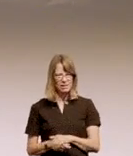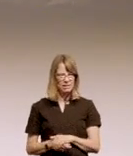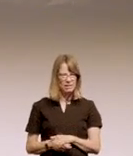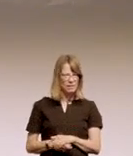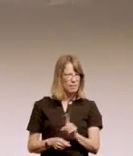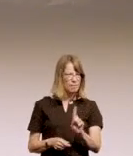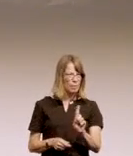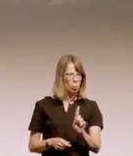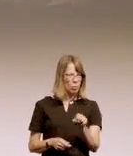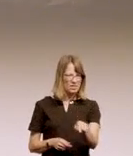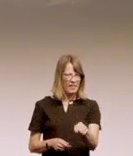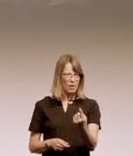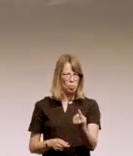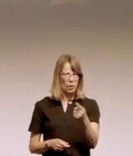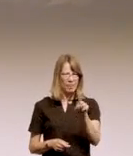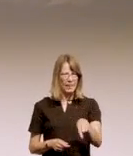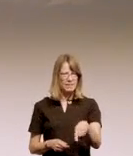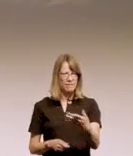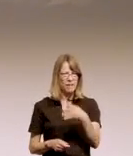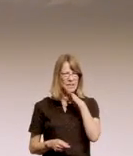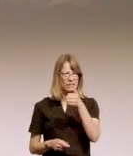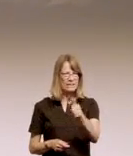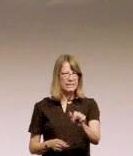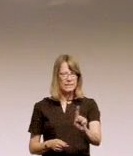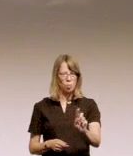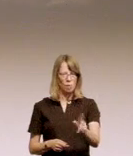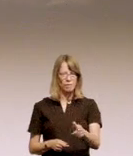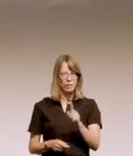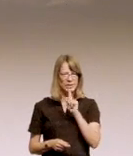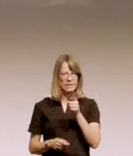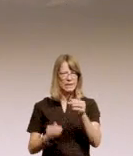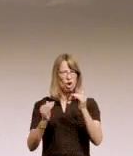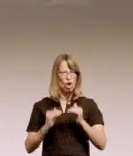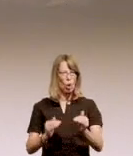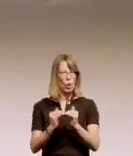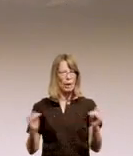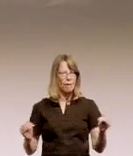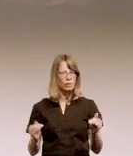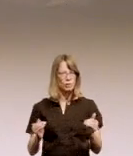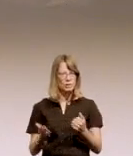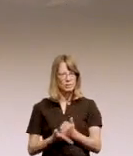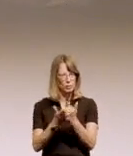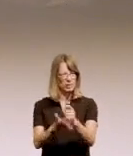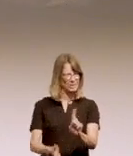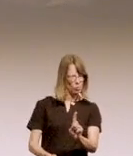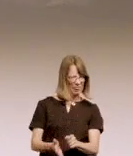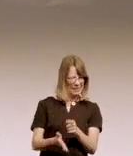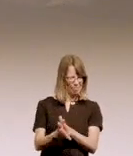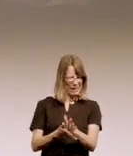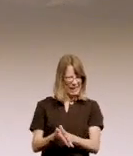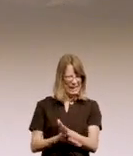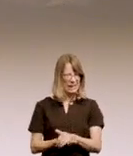1,560, what's it for? They said, low-level support. What that And so what does that mean?